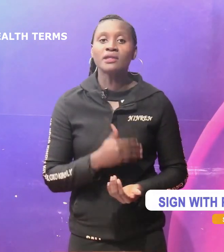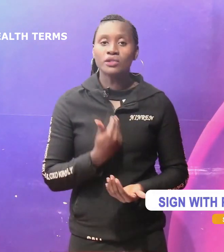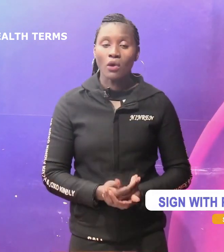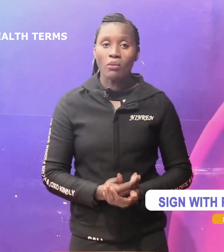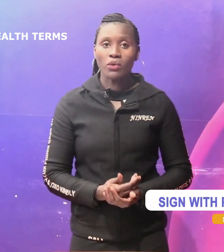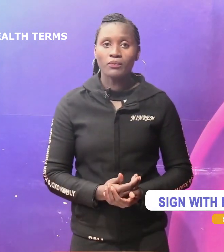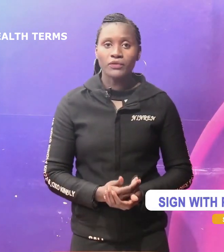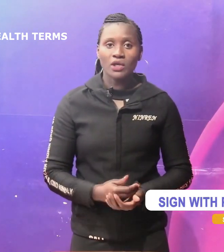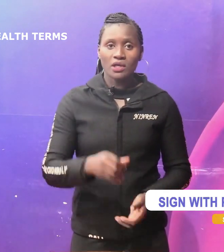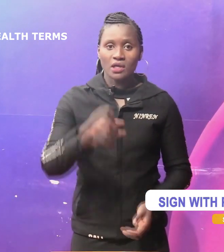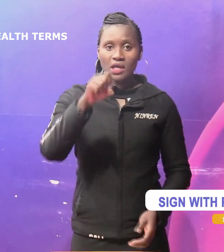soap,